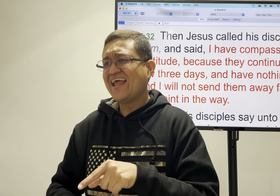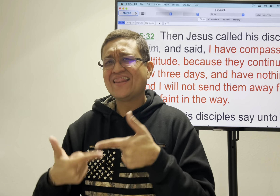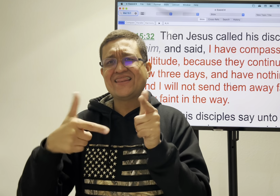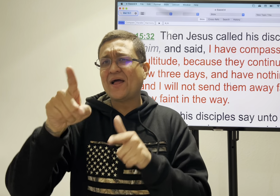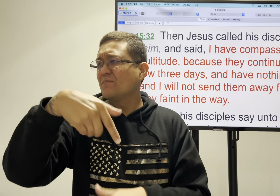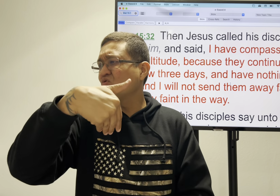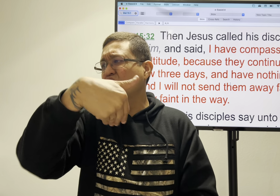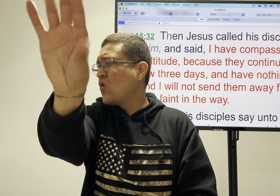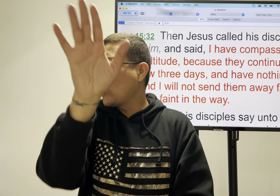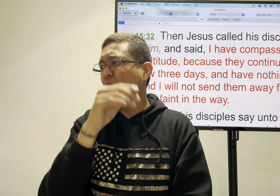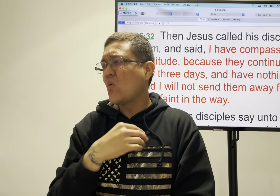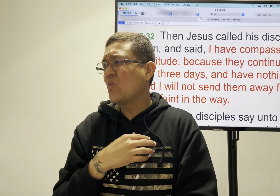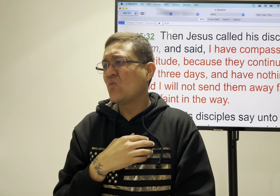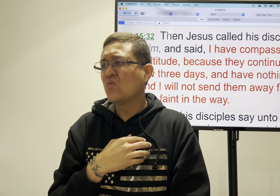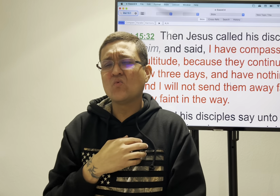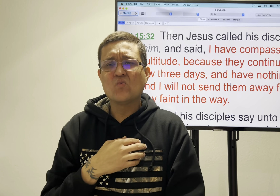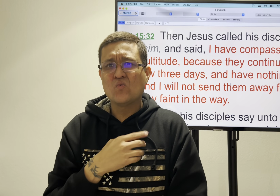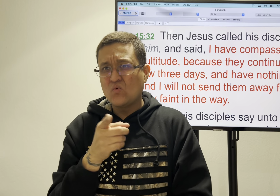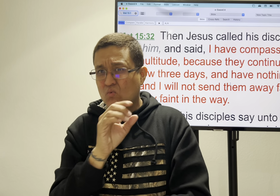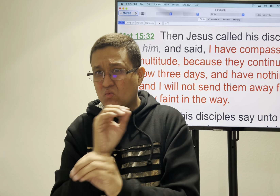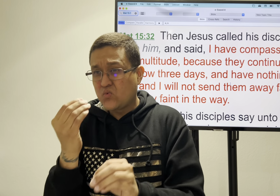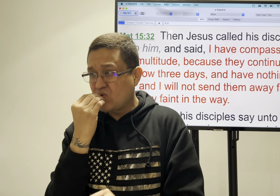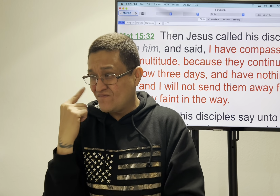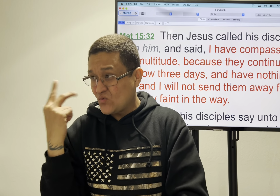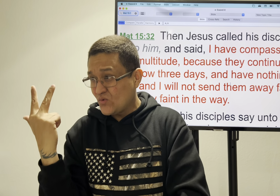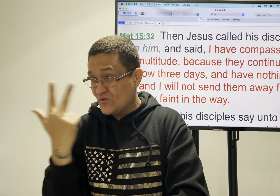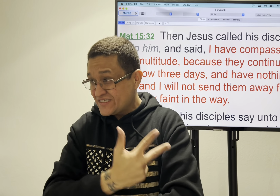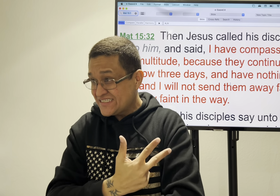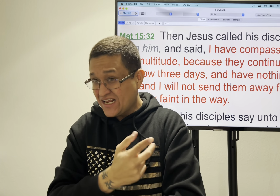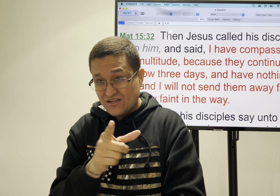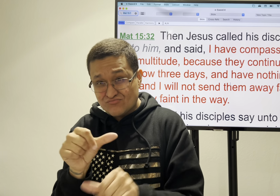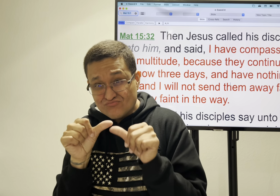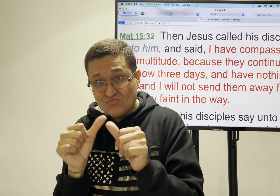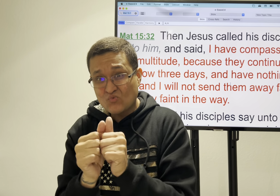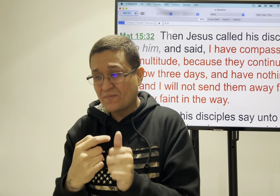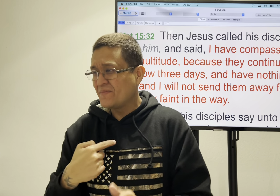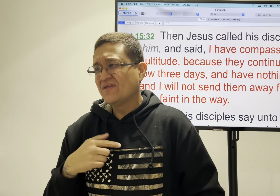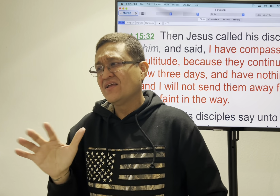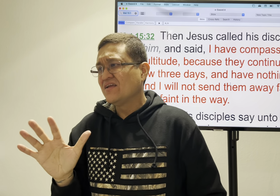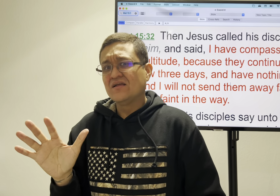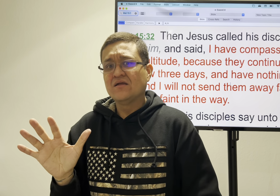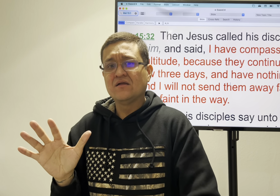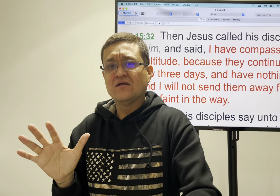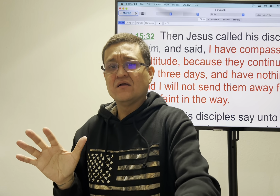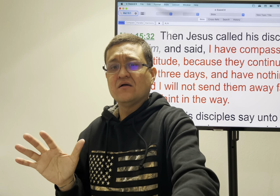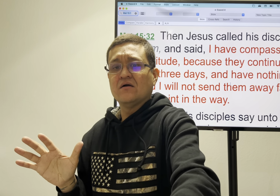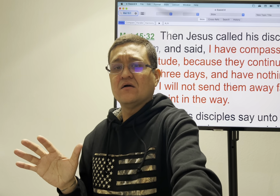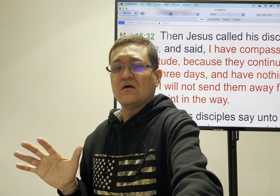I can't let them leave without being fed. They haven't ate for 3 days. They've been with me for